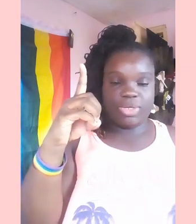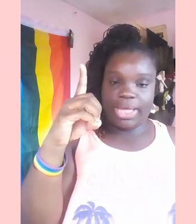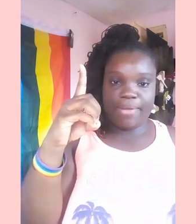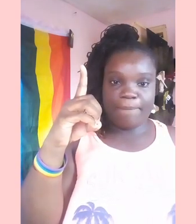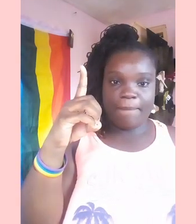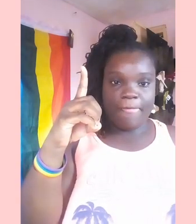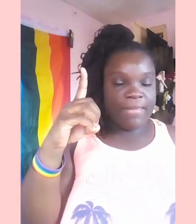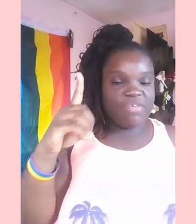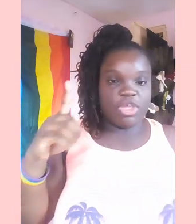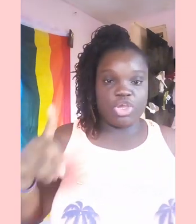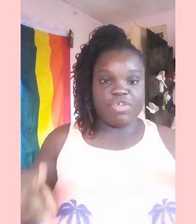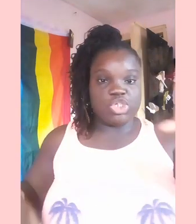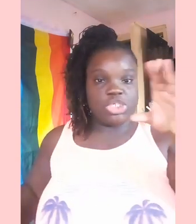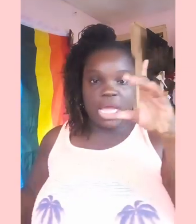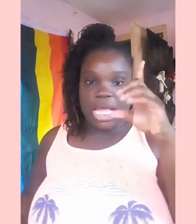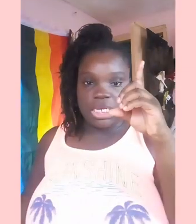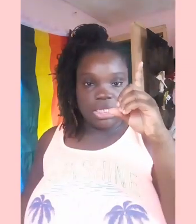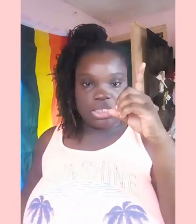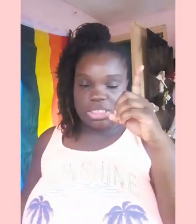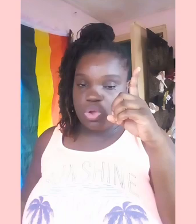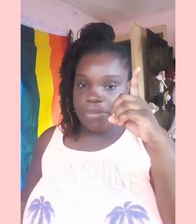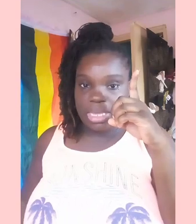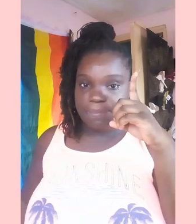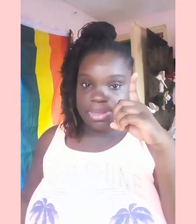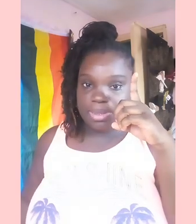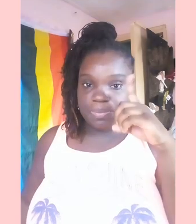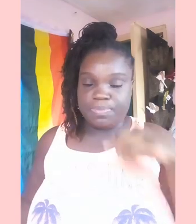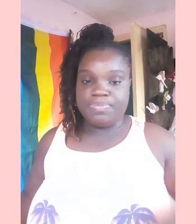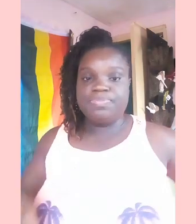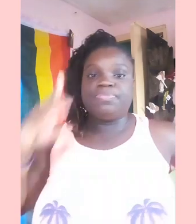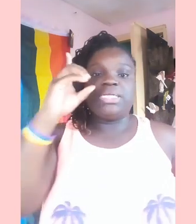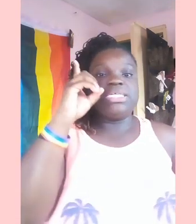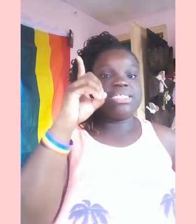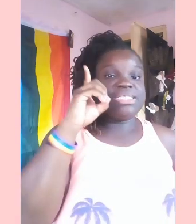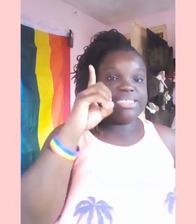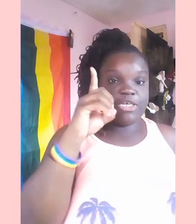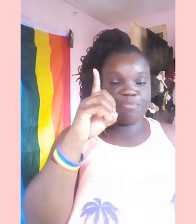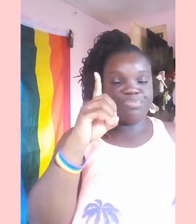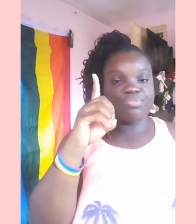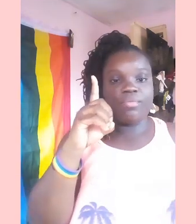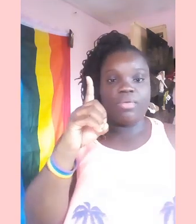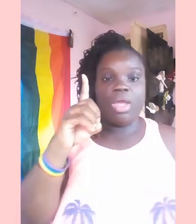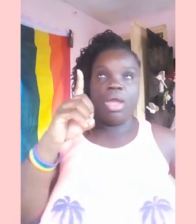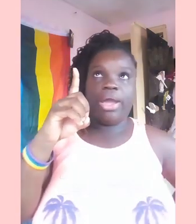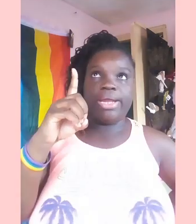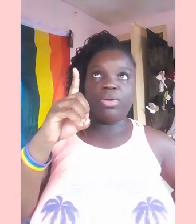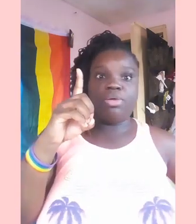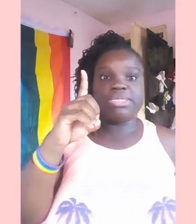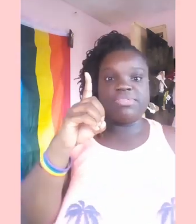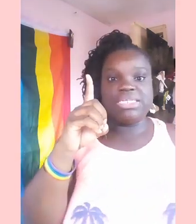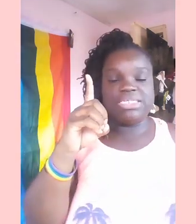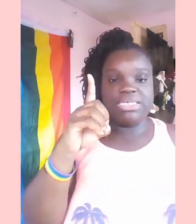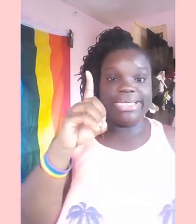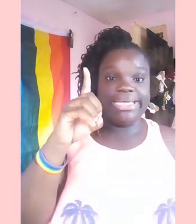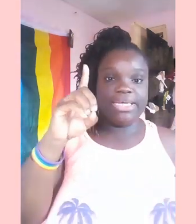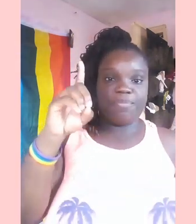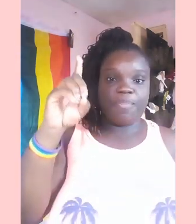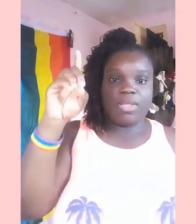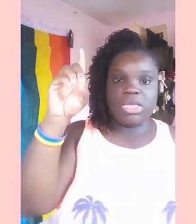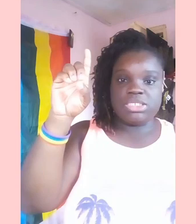Okay? If I switch your hand, this don't make it B. This is D. Alright, what comes after D? E. So you're